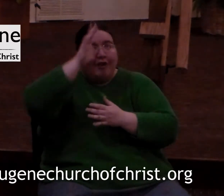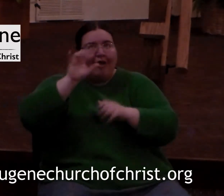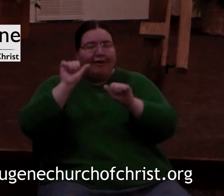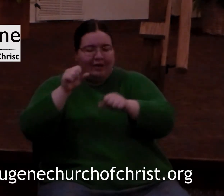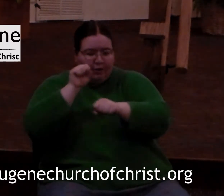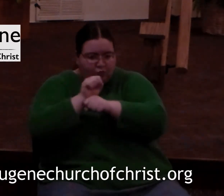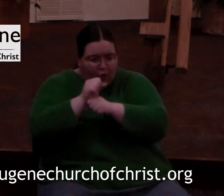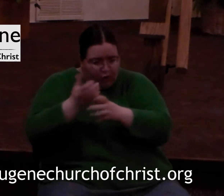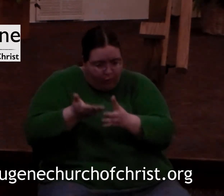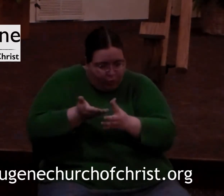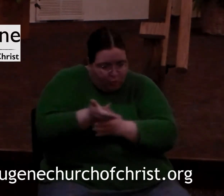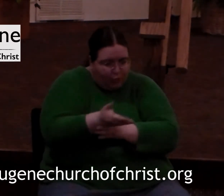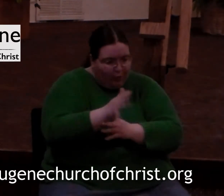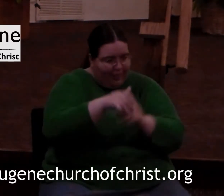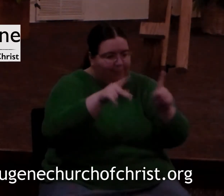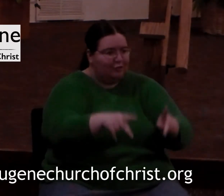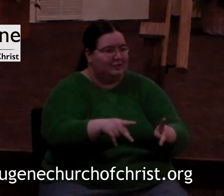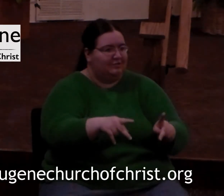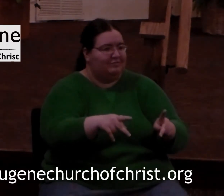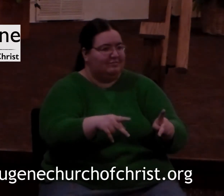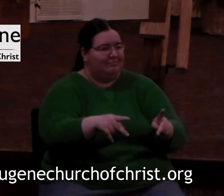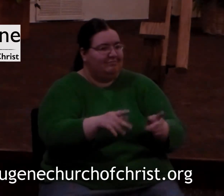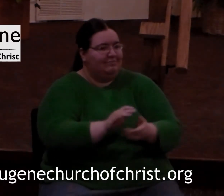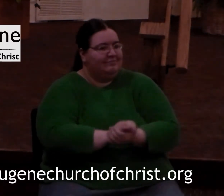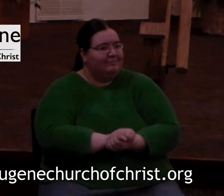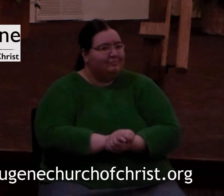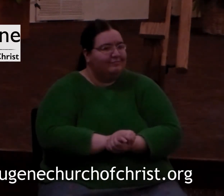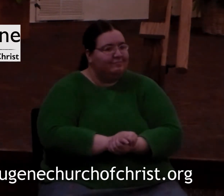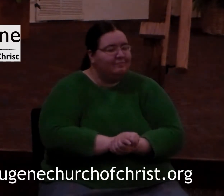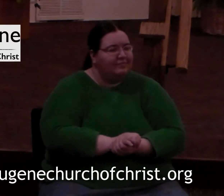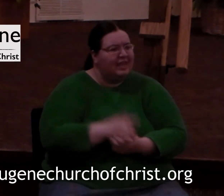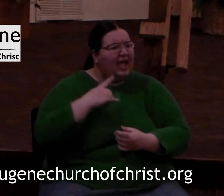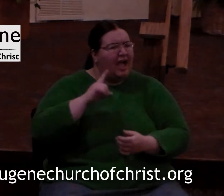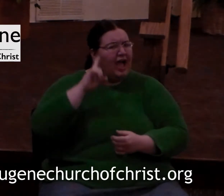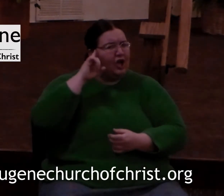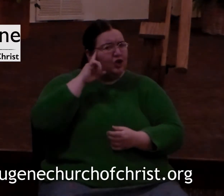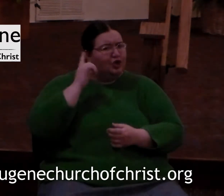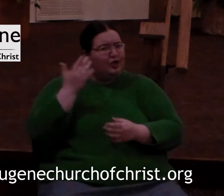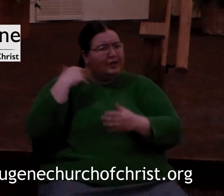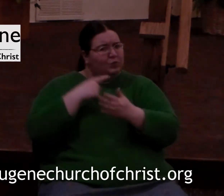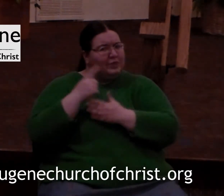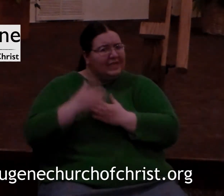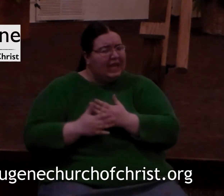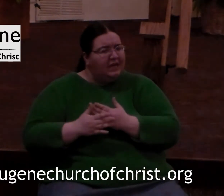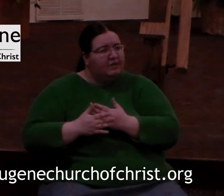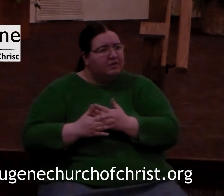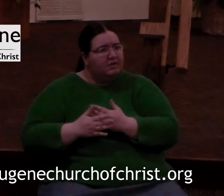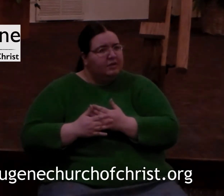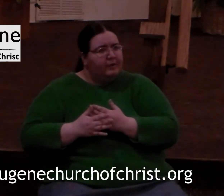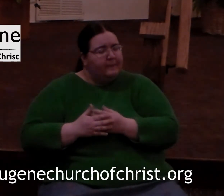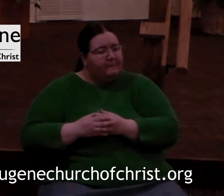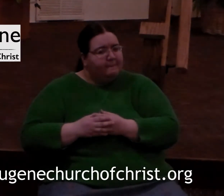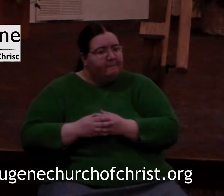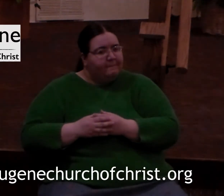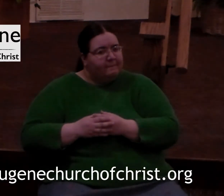The only reason, I heard this somewhere this weekend, and I wish I could remember who I heard, it might have been from Randy. The only reason we know the name of